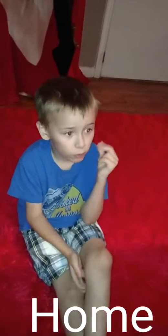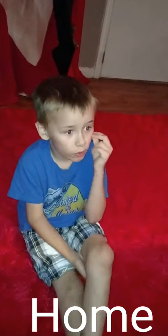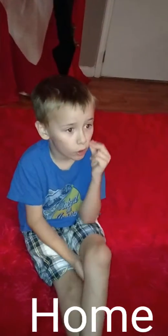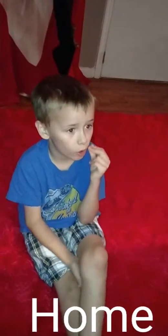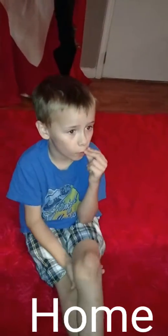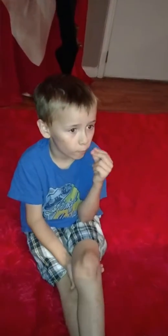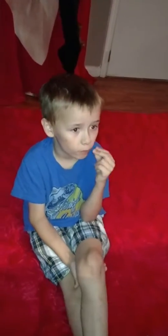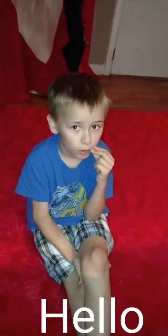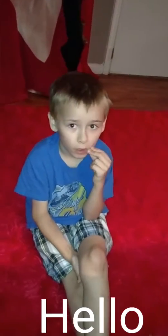Sign Hello.